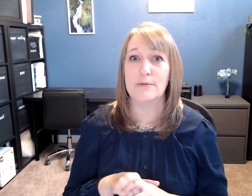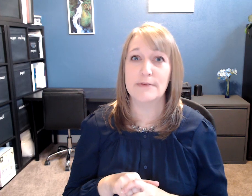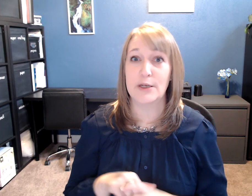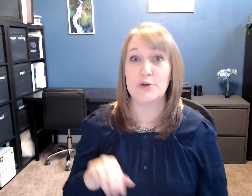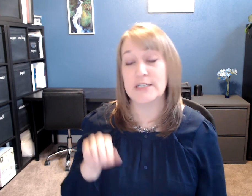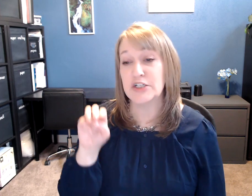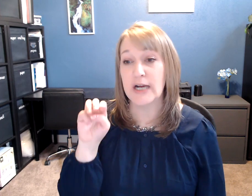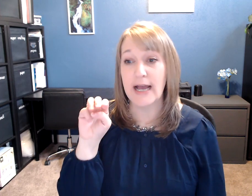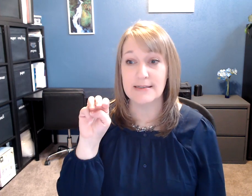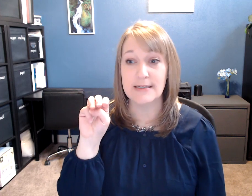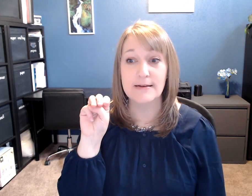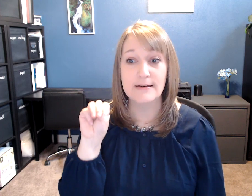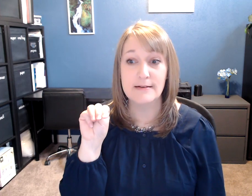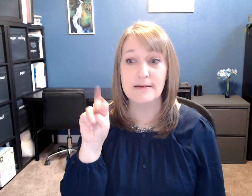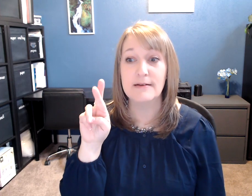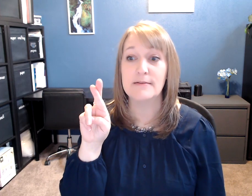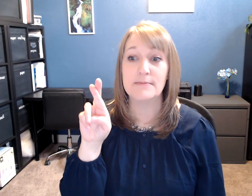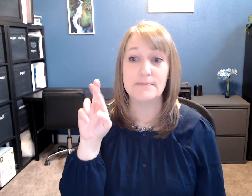to, your teacher as